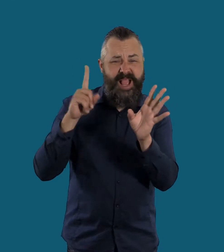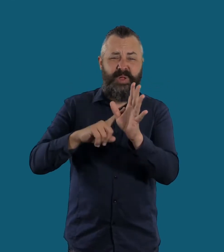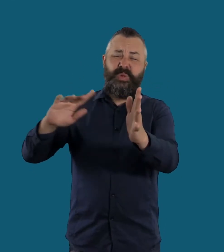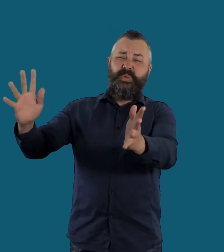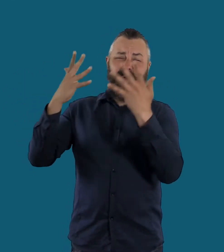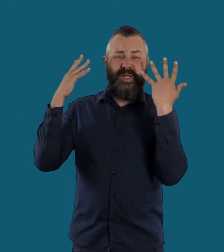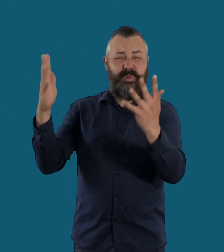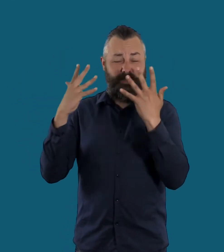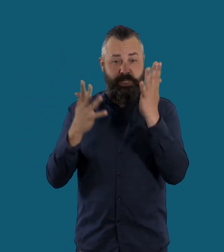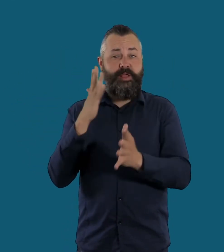fire.